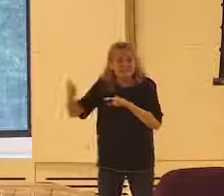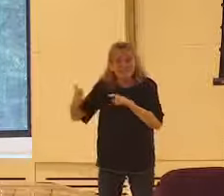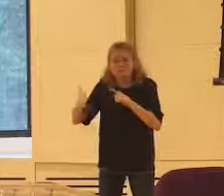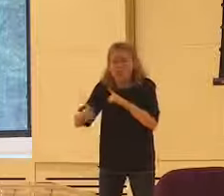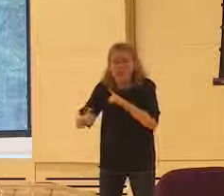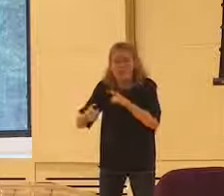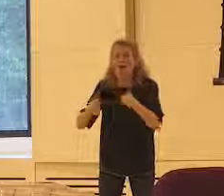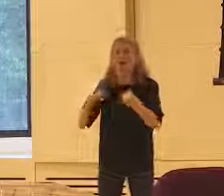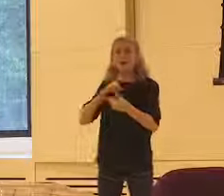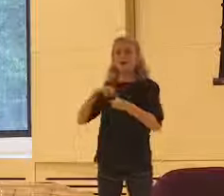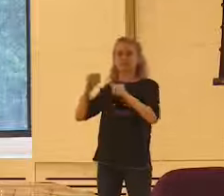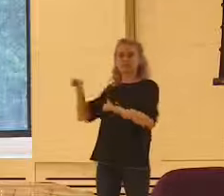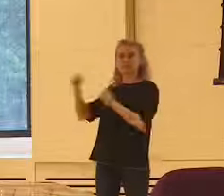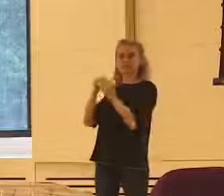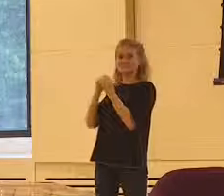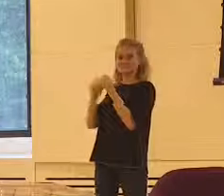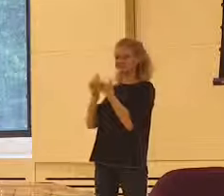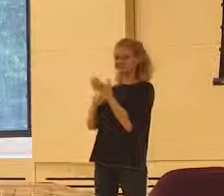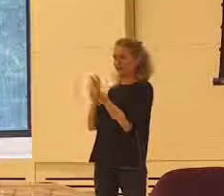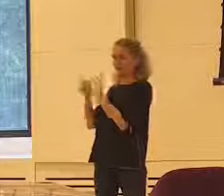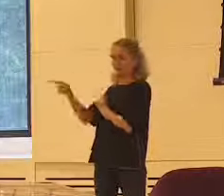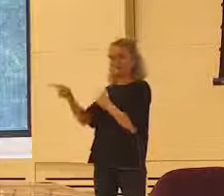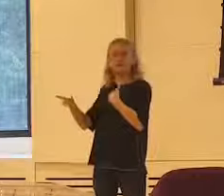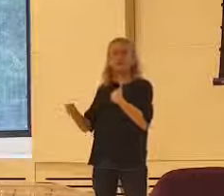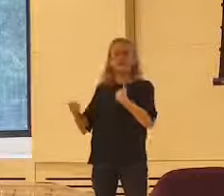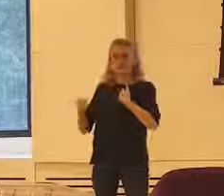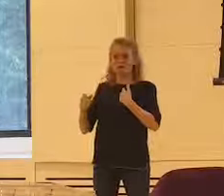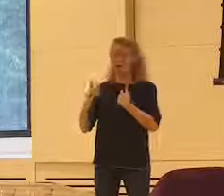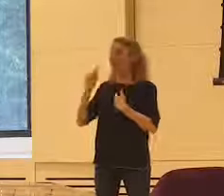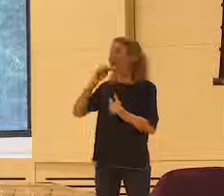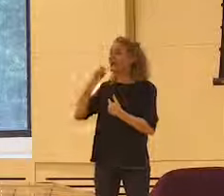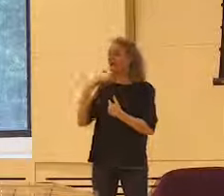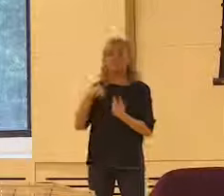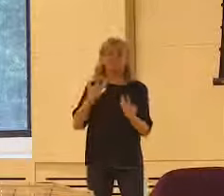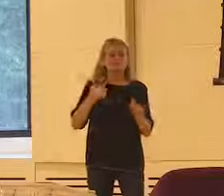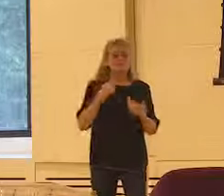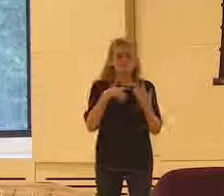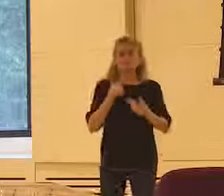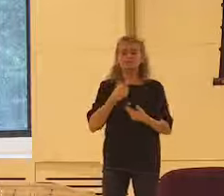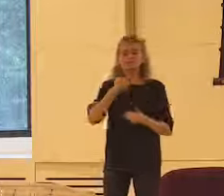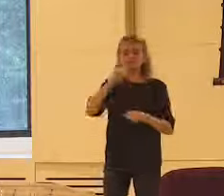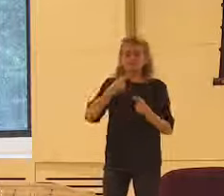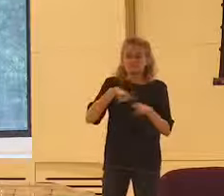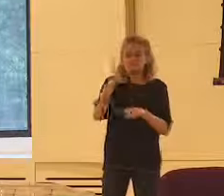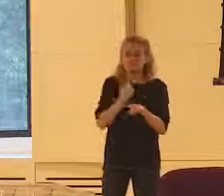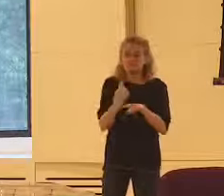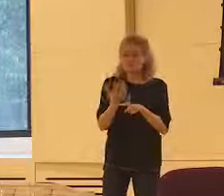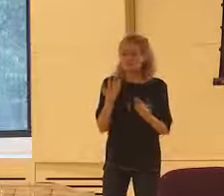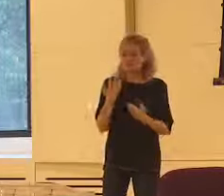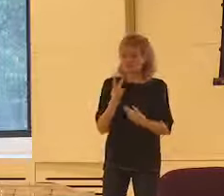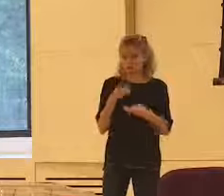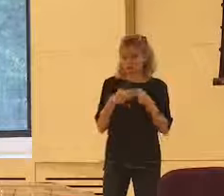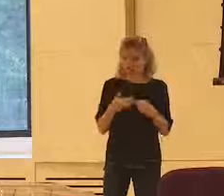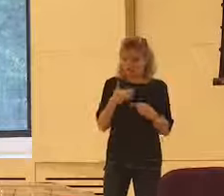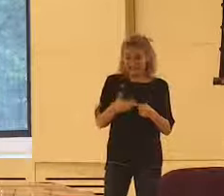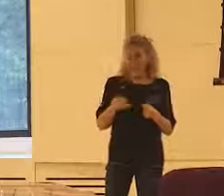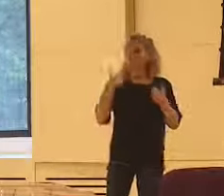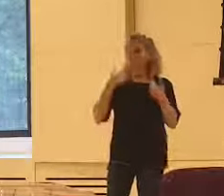interpreter, then I've got to wait 6 weeks because I have to wait for an interpreter to be booked. A hearing person could maybe get